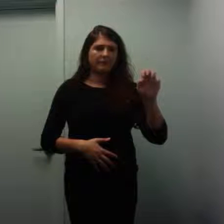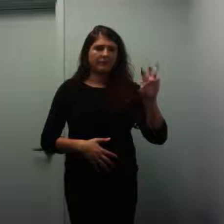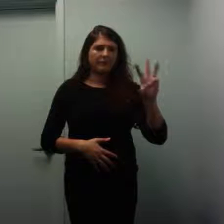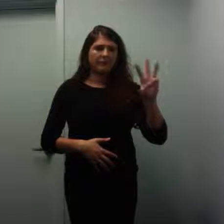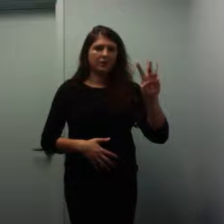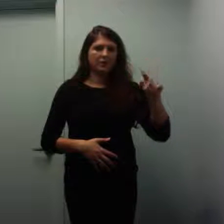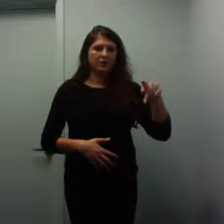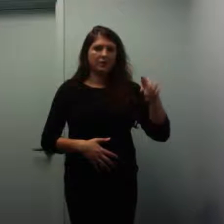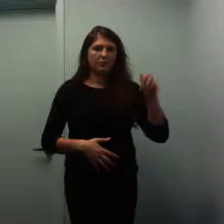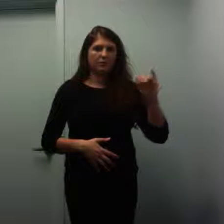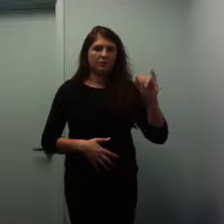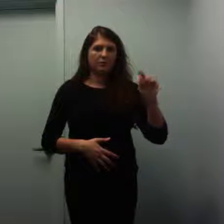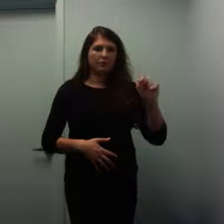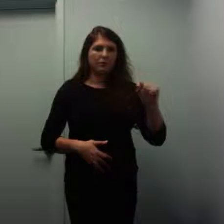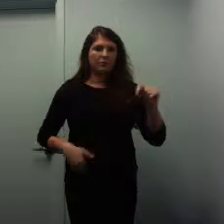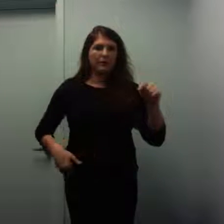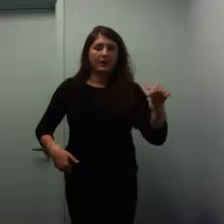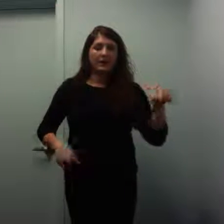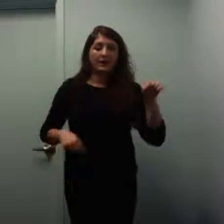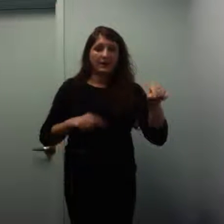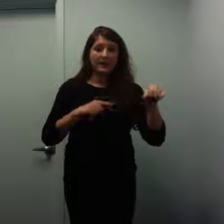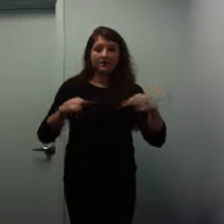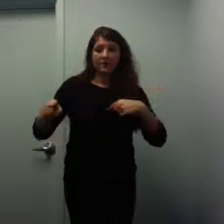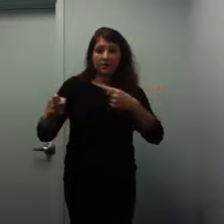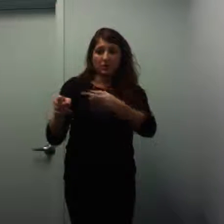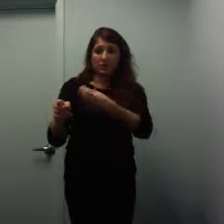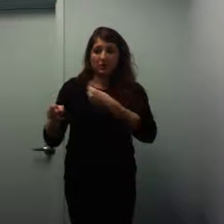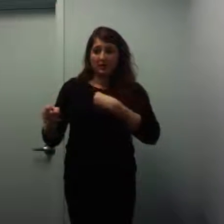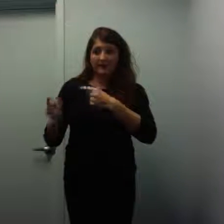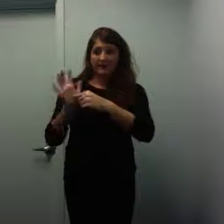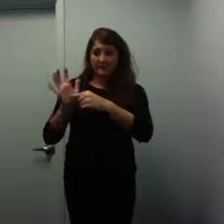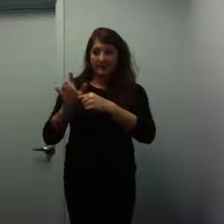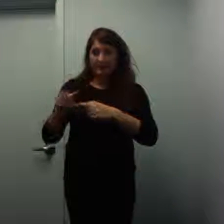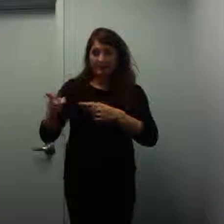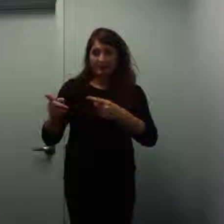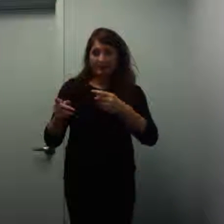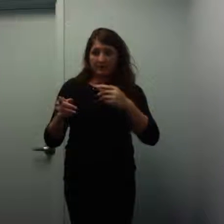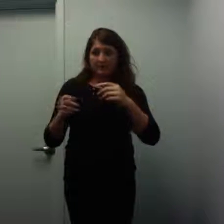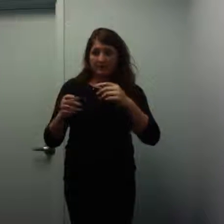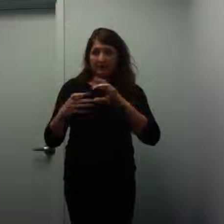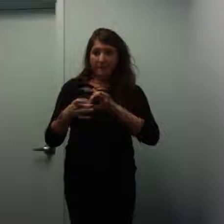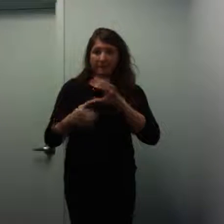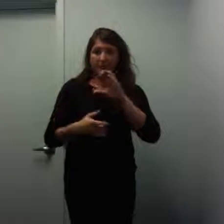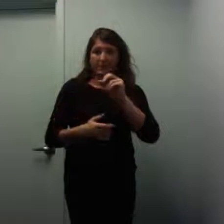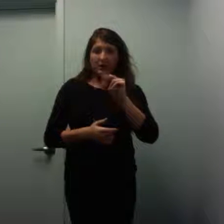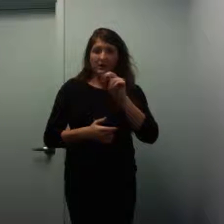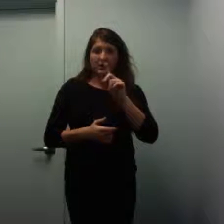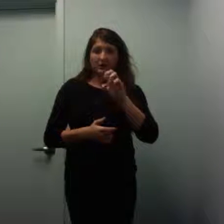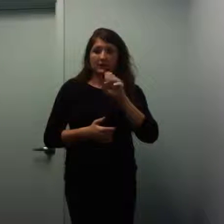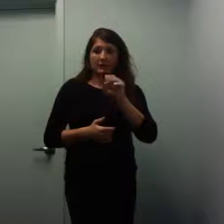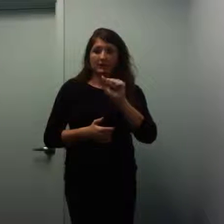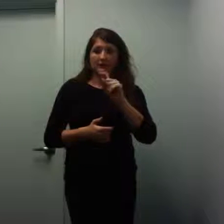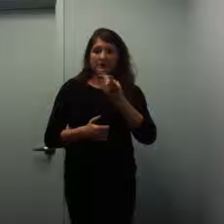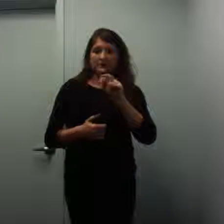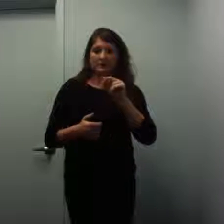This is the one that Curtis was talking about when he gave us an example of condensation. You're looking at the temperature at